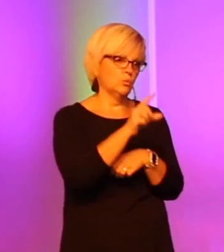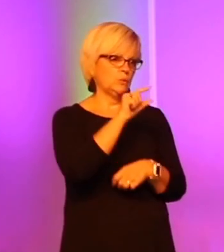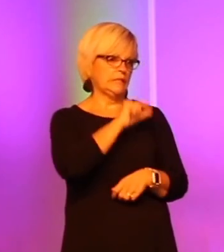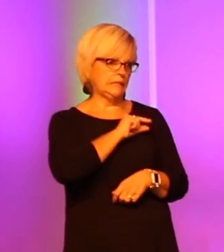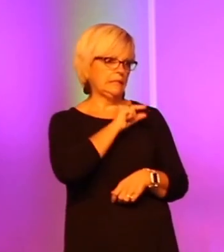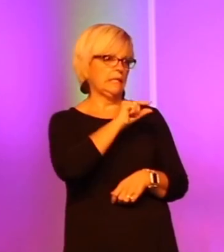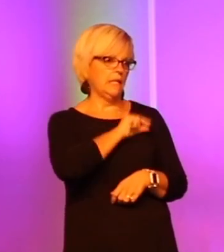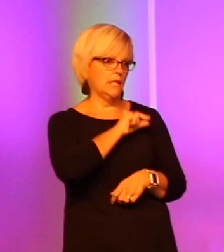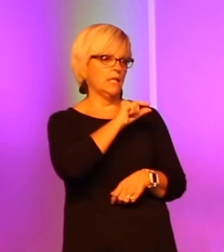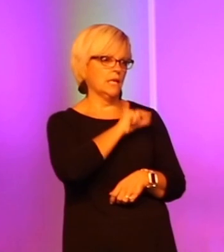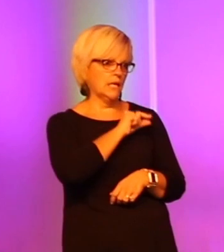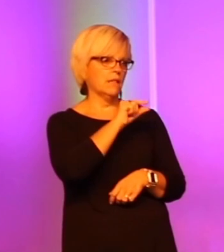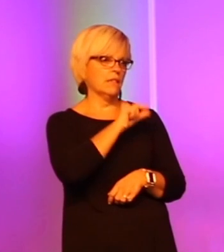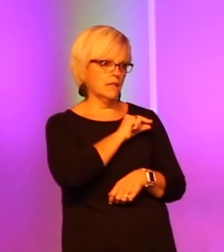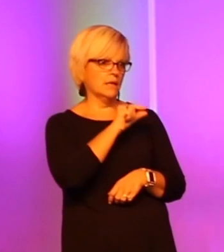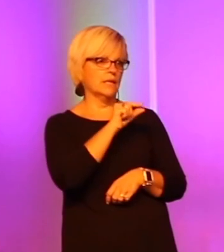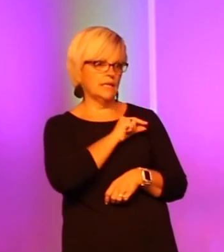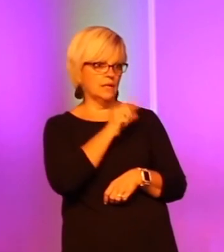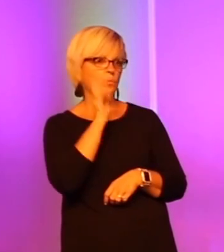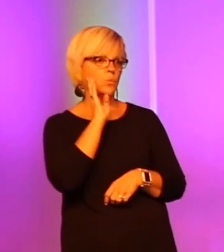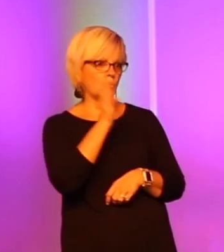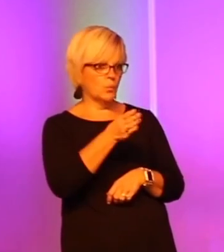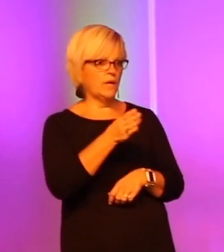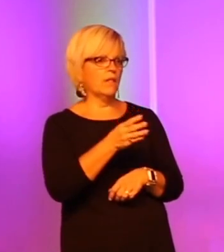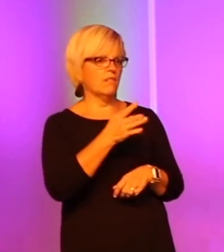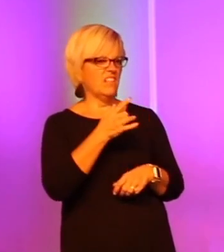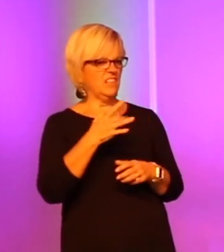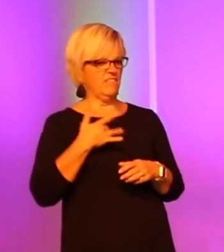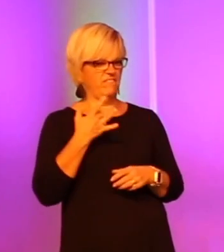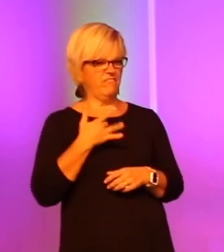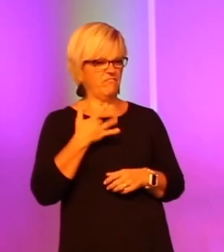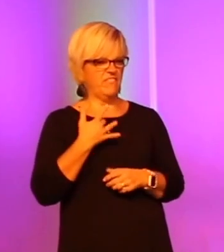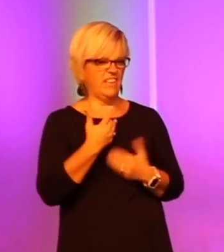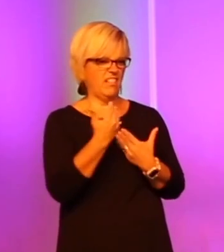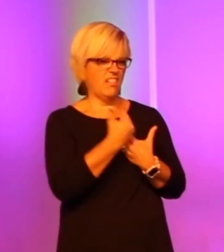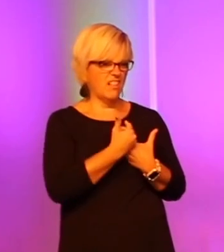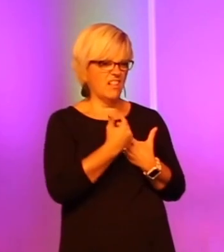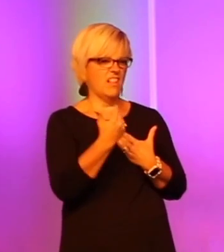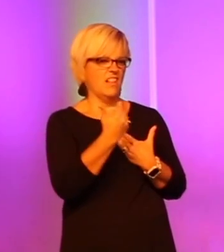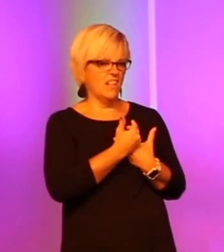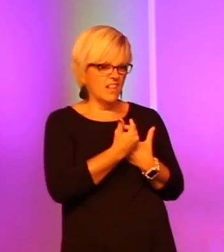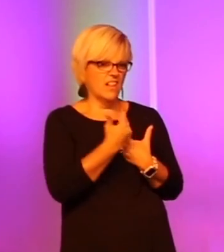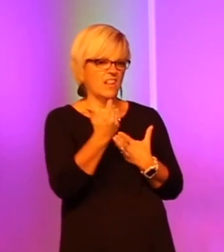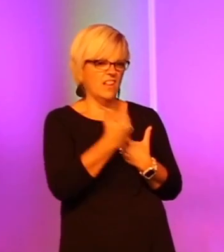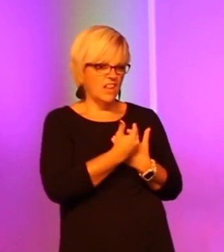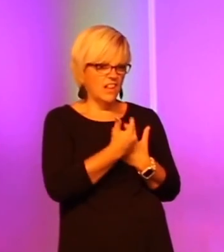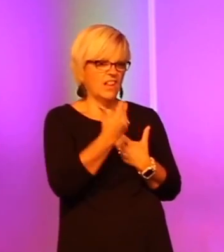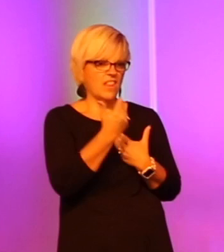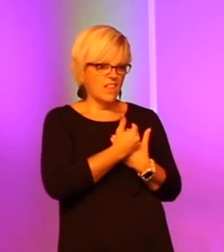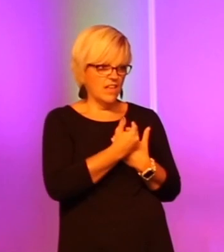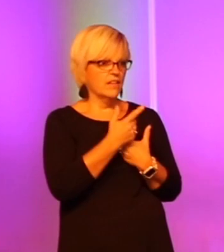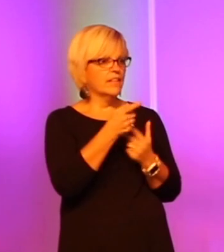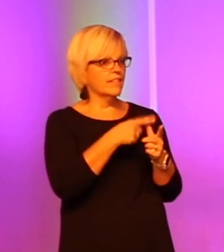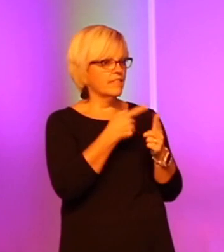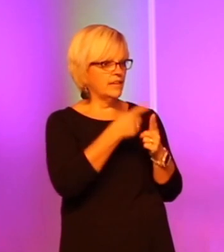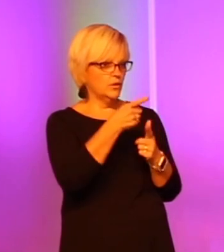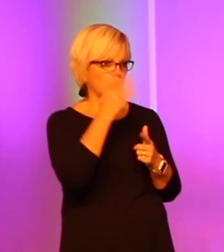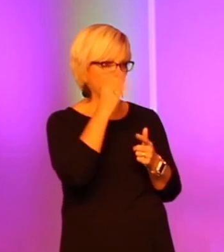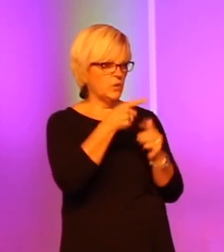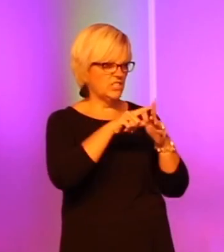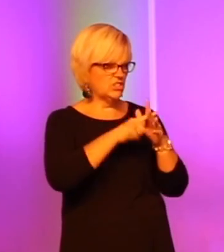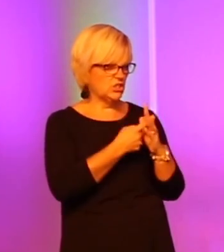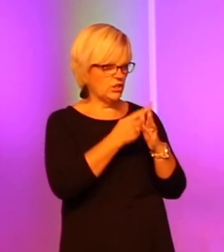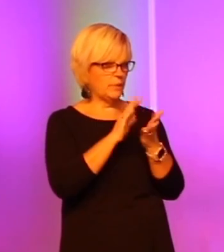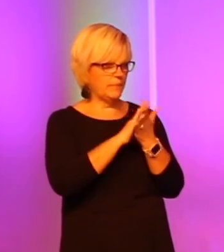of what you've done against someone will eat away at you. And that's going to cause you to start being weird.